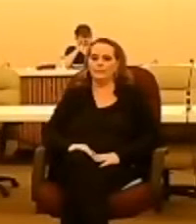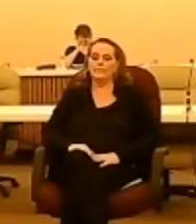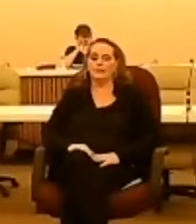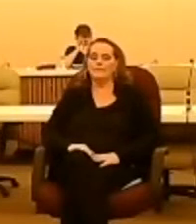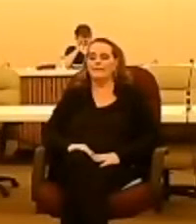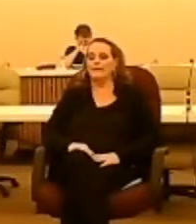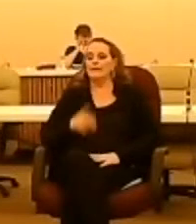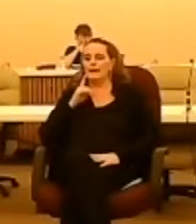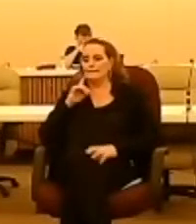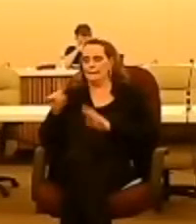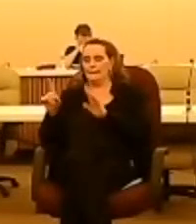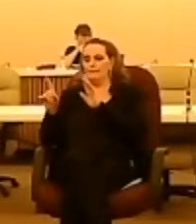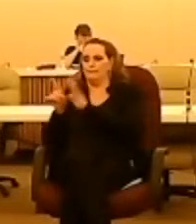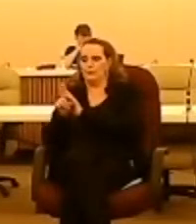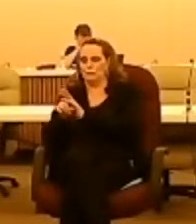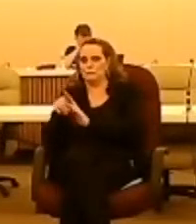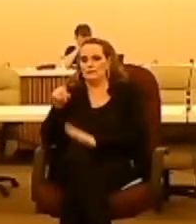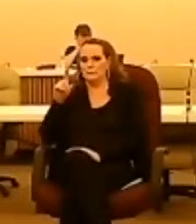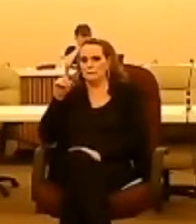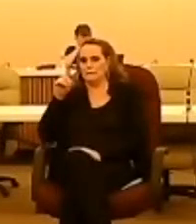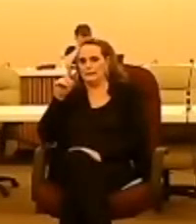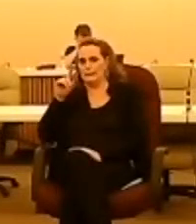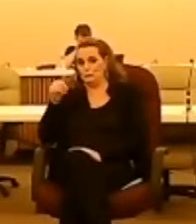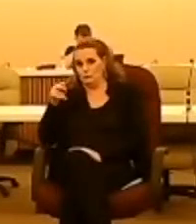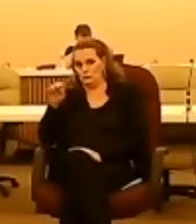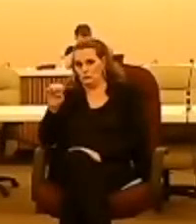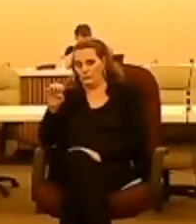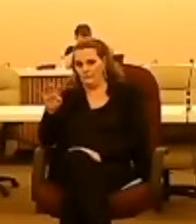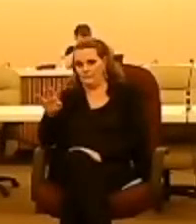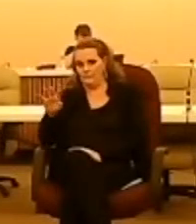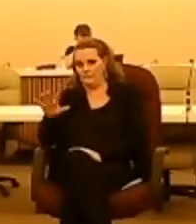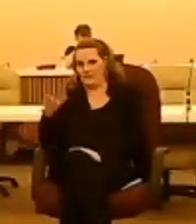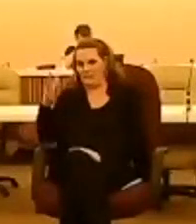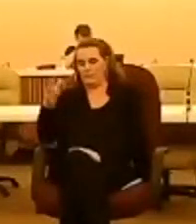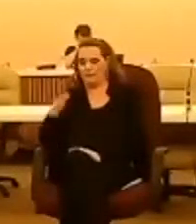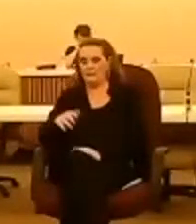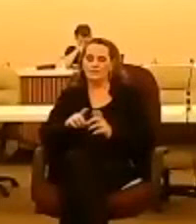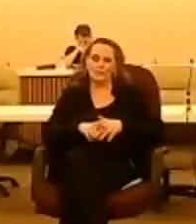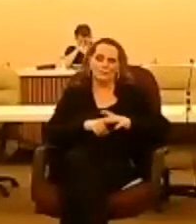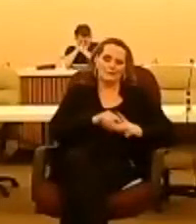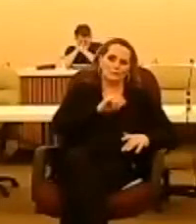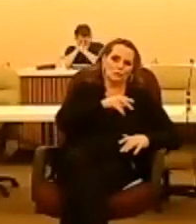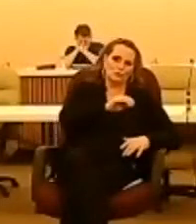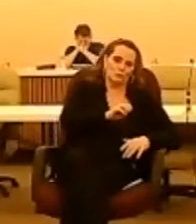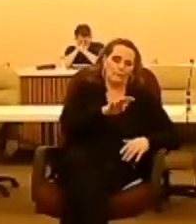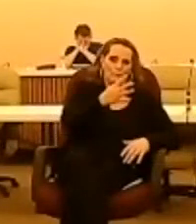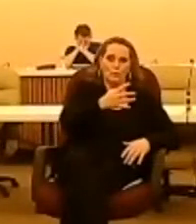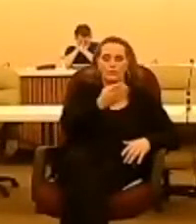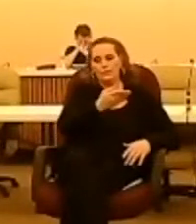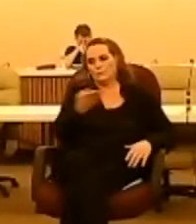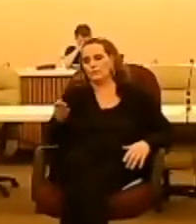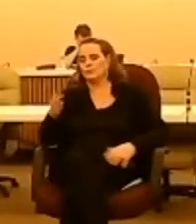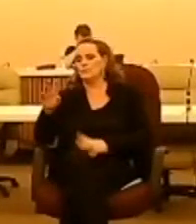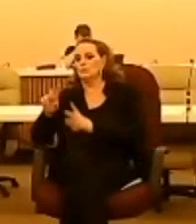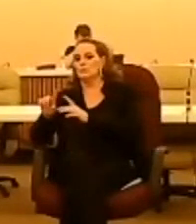5th, excuse me, and virtually June 4th to June 6th. And all the proceeds go to